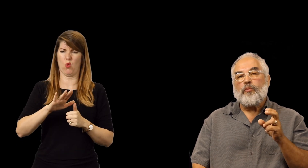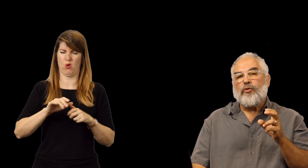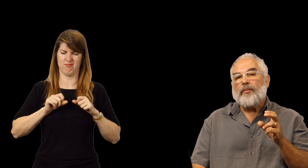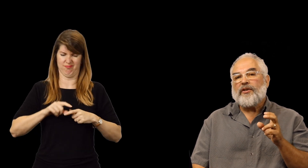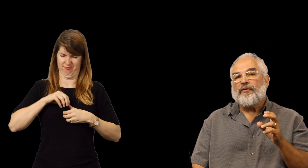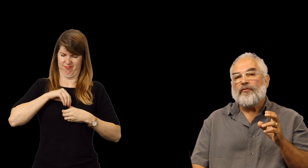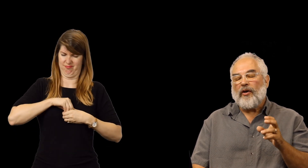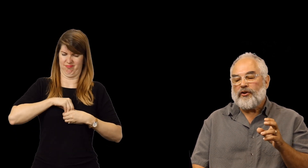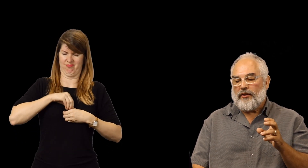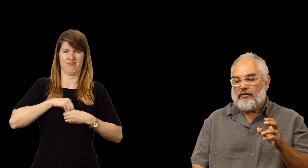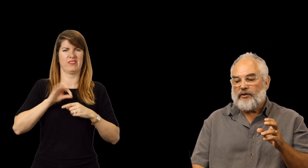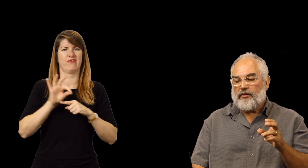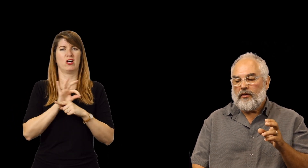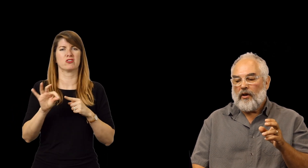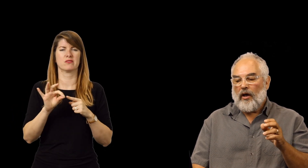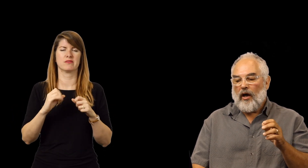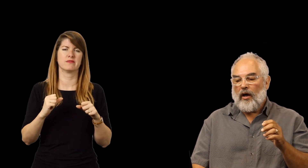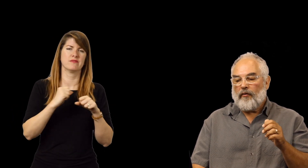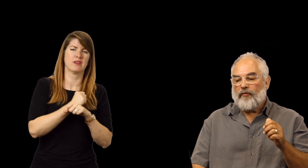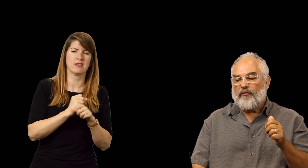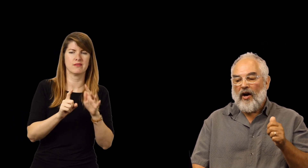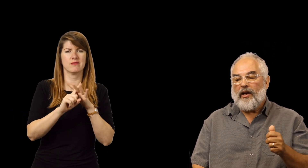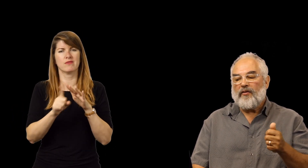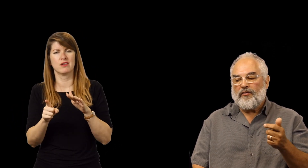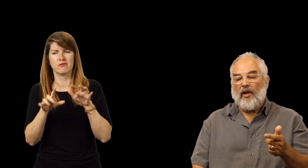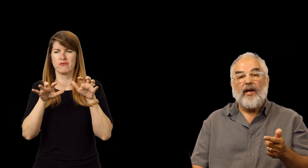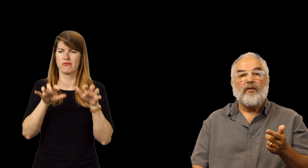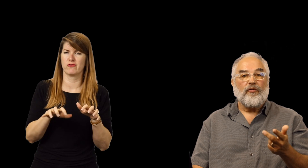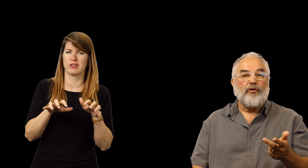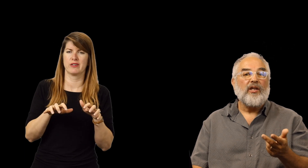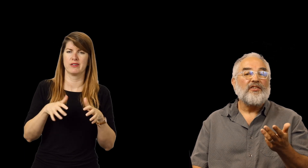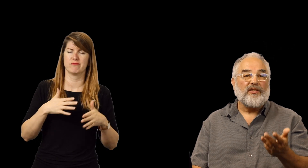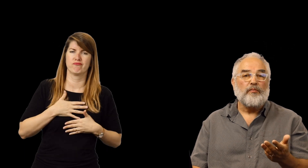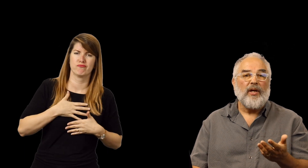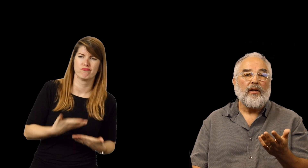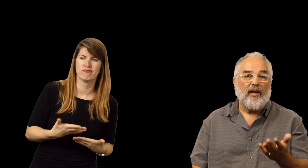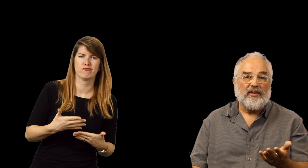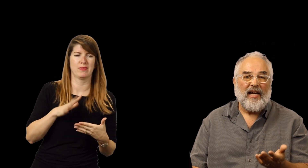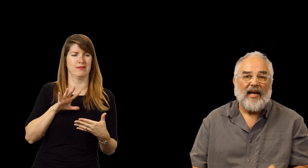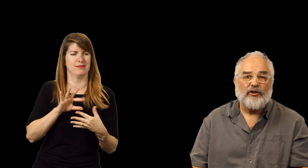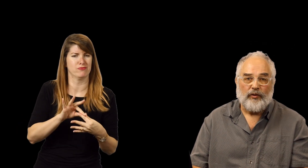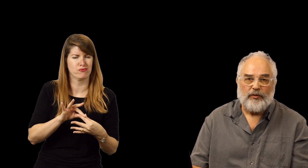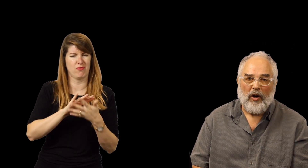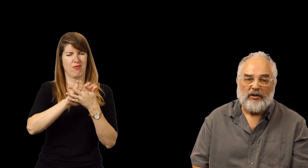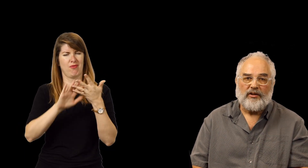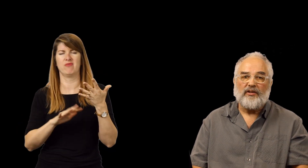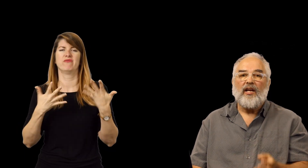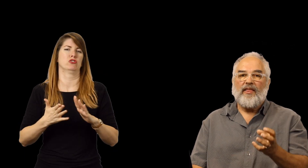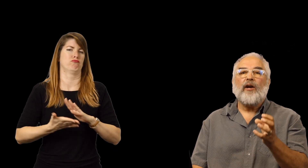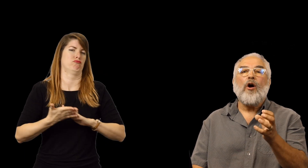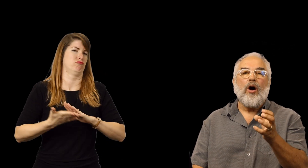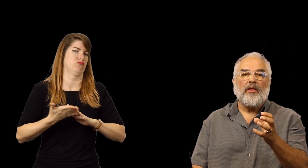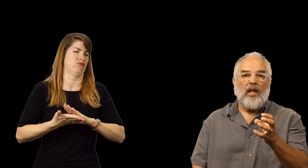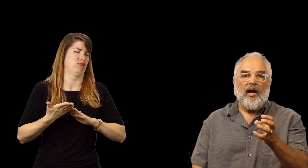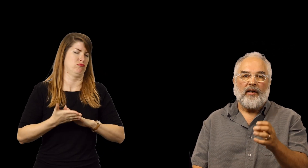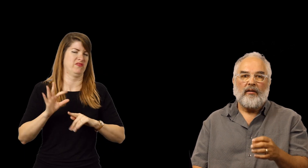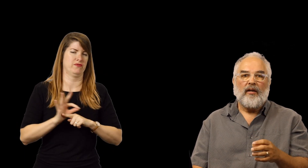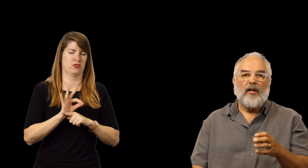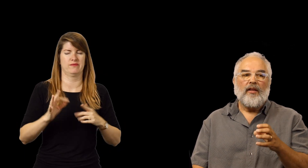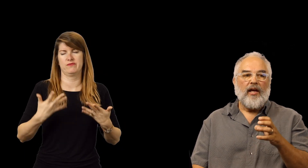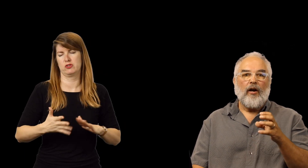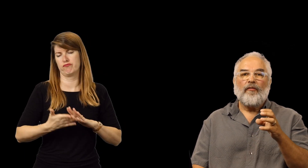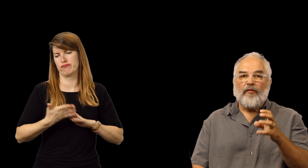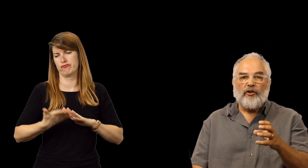majority of our primitive functions are fight, flight, freeze, submit, and attach responses. They are